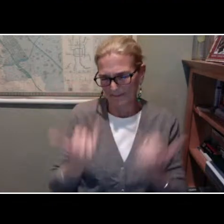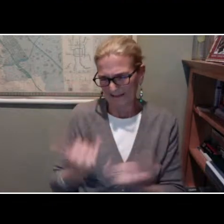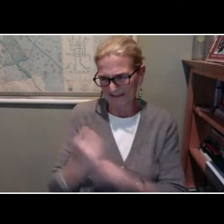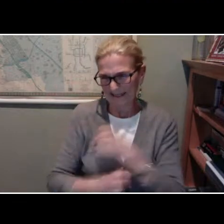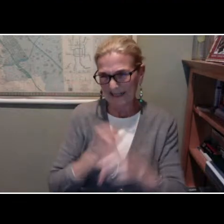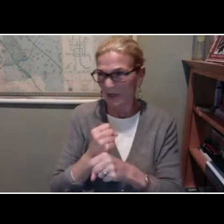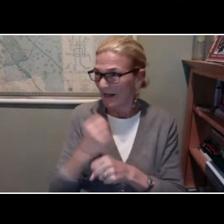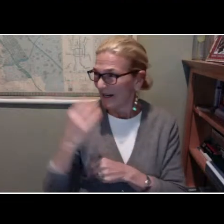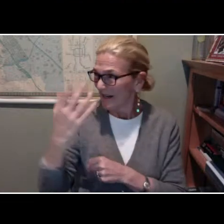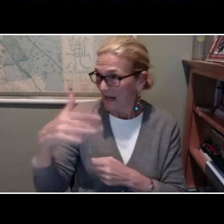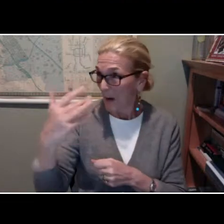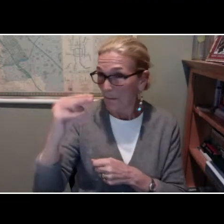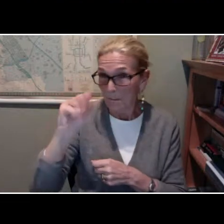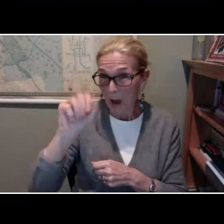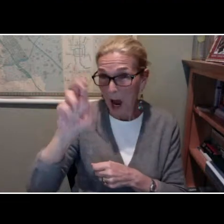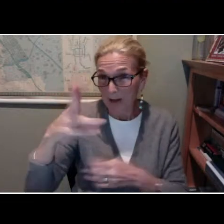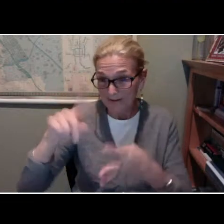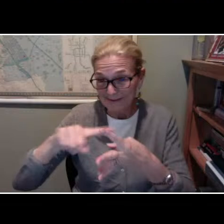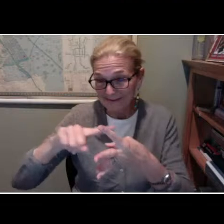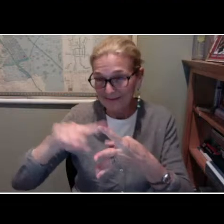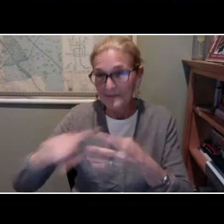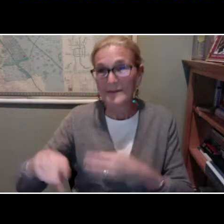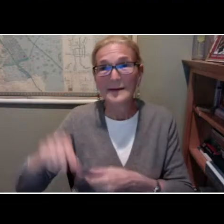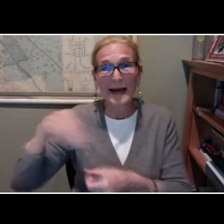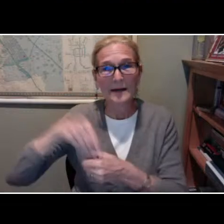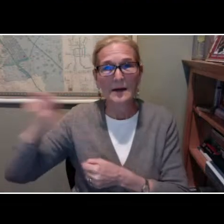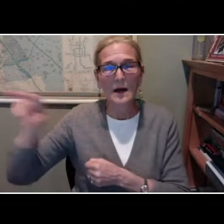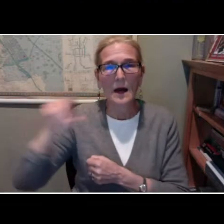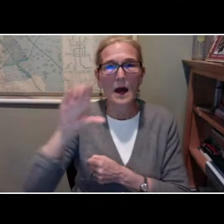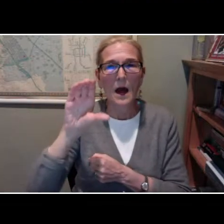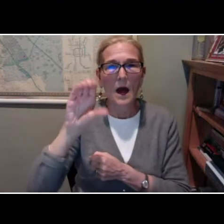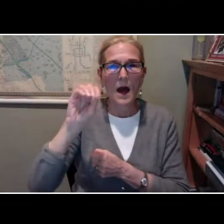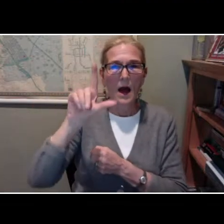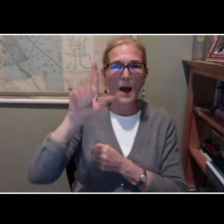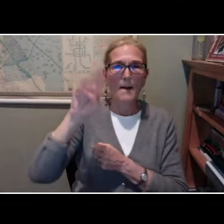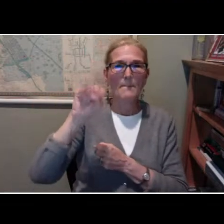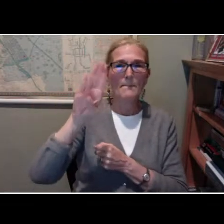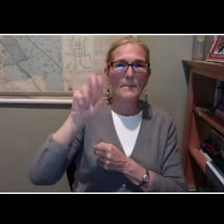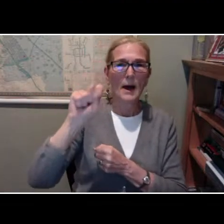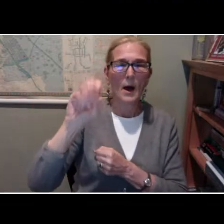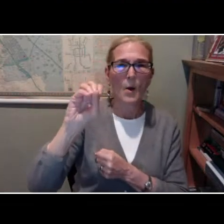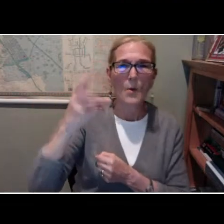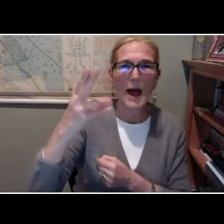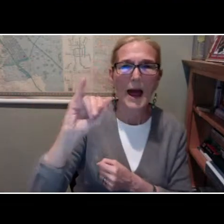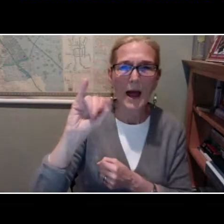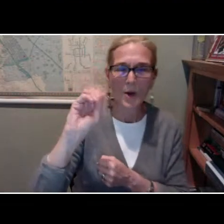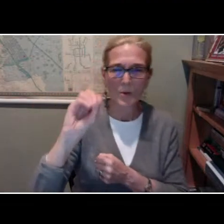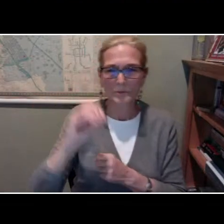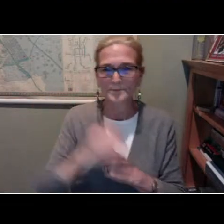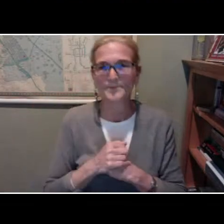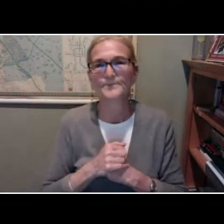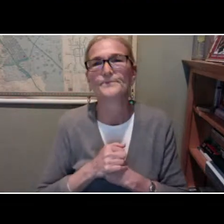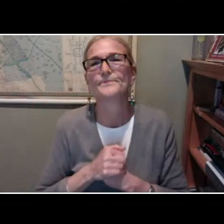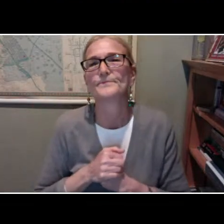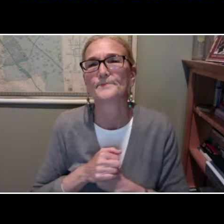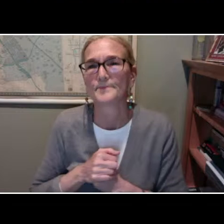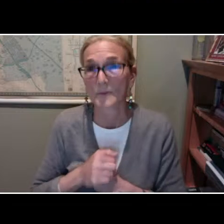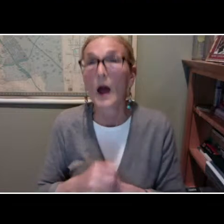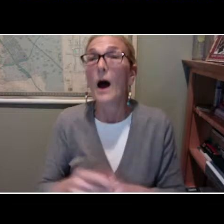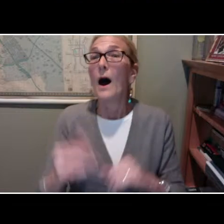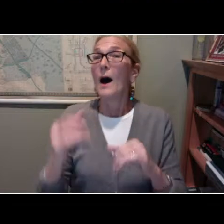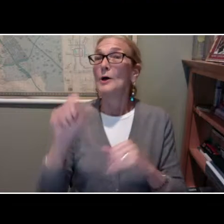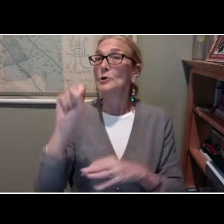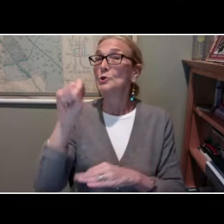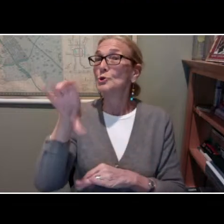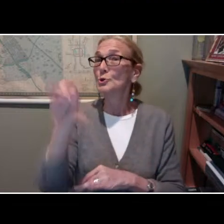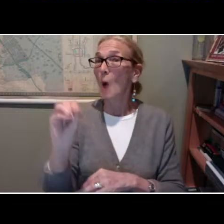state level and also for hosting the EDI conference. I believe it's the first week of March in Columbus,